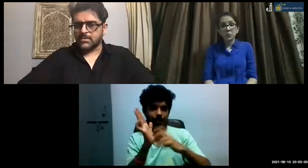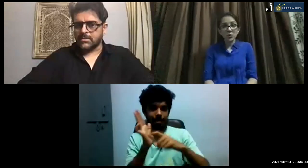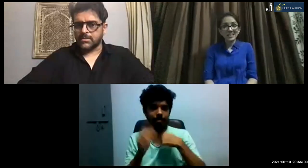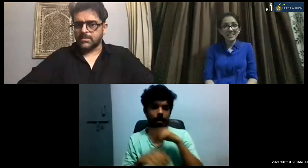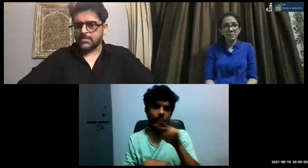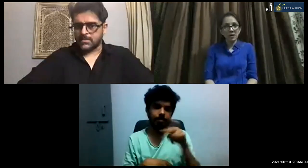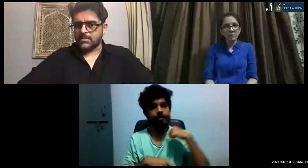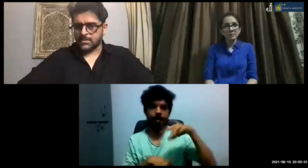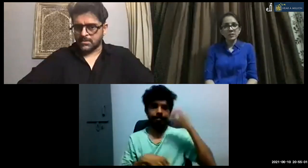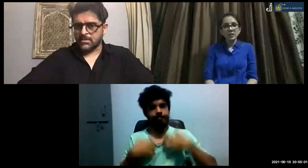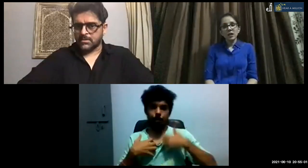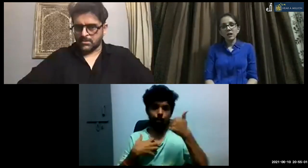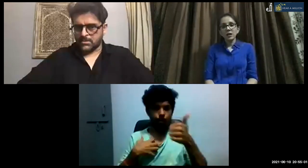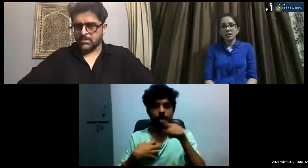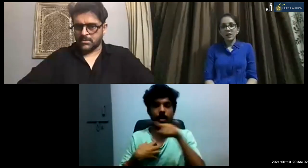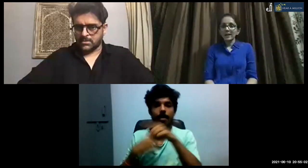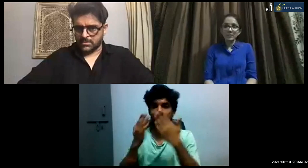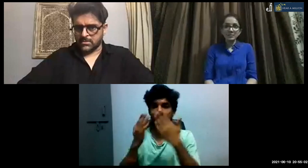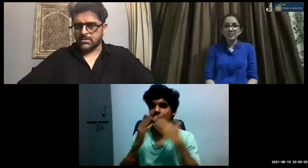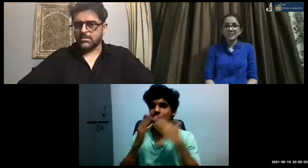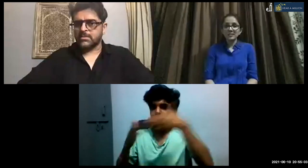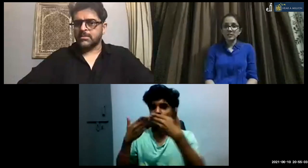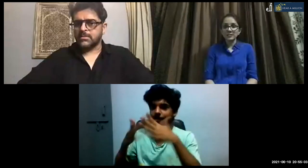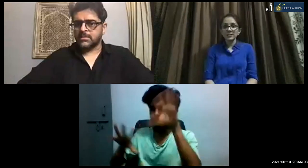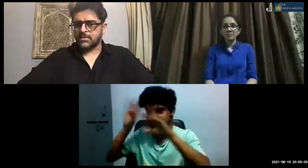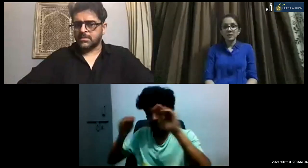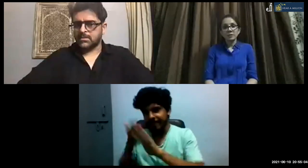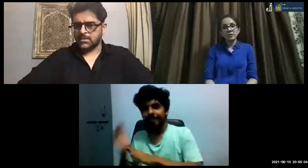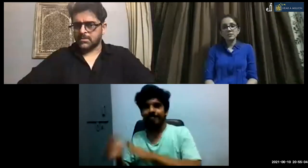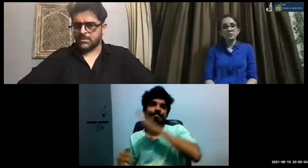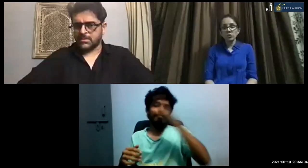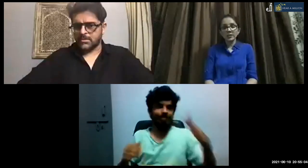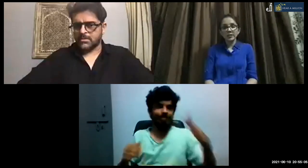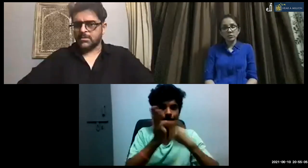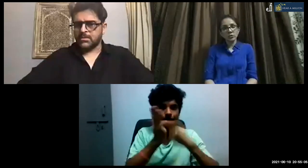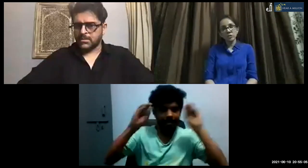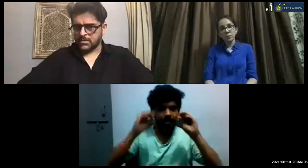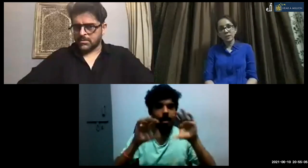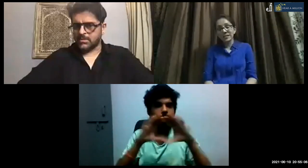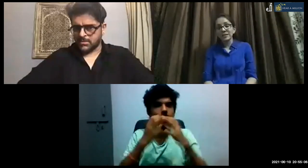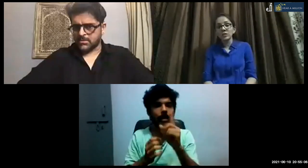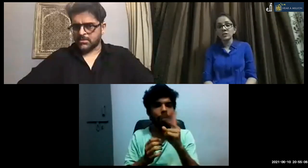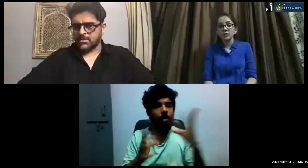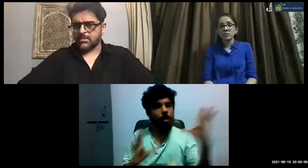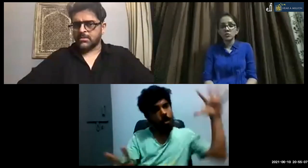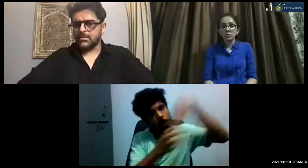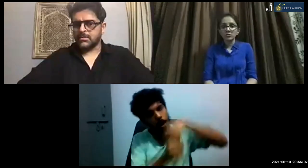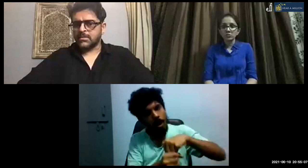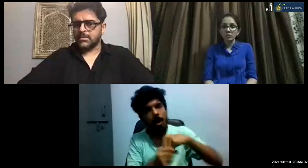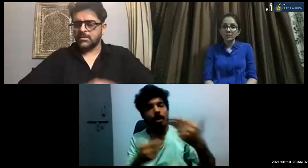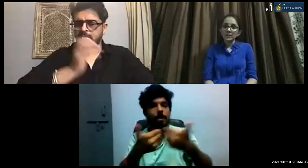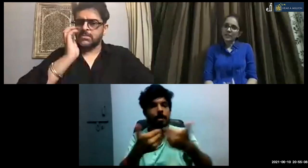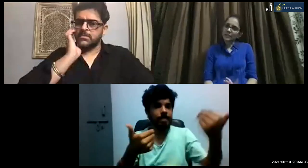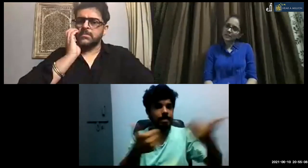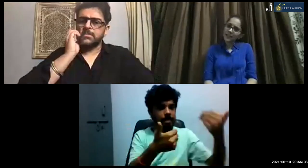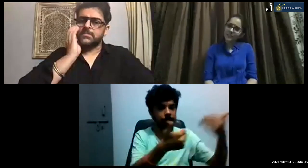the poll that came up, I am definitely interested. But once the school are reopening and then you're learning on Zoom